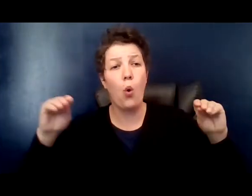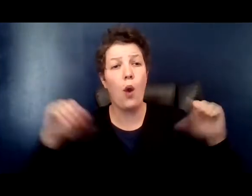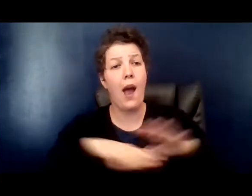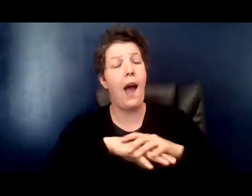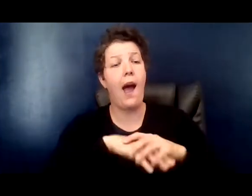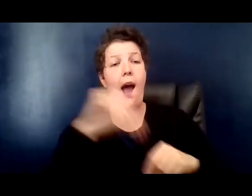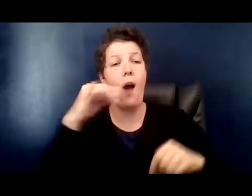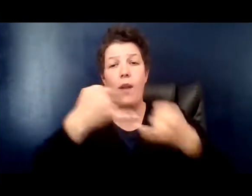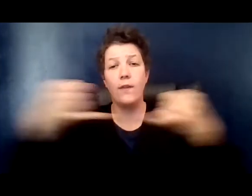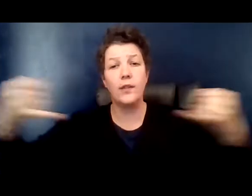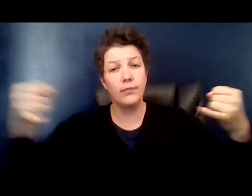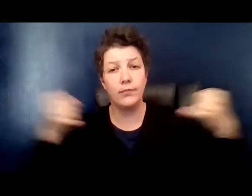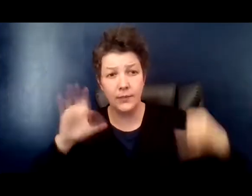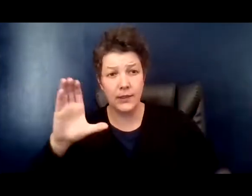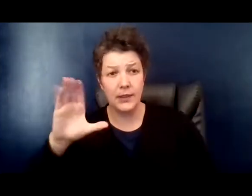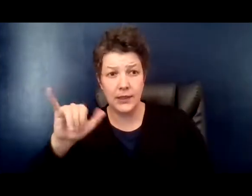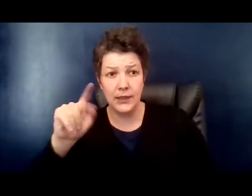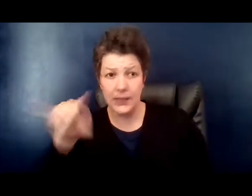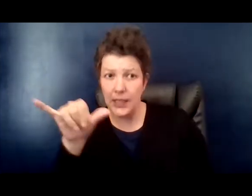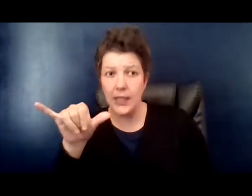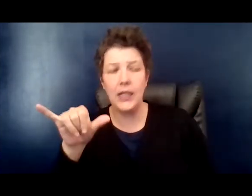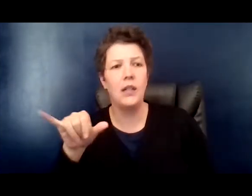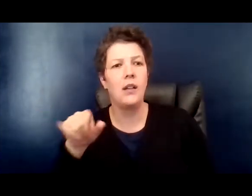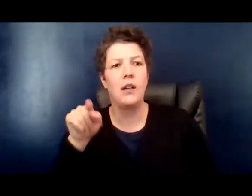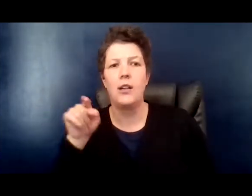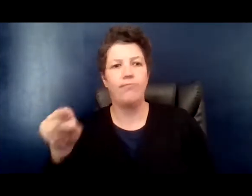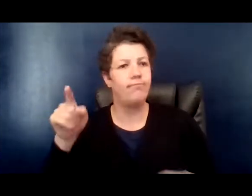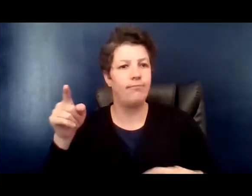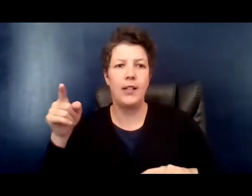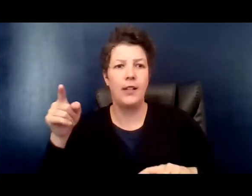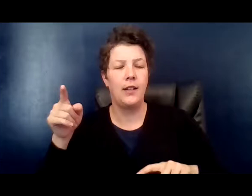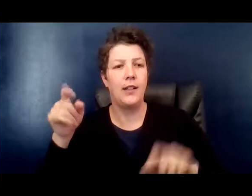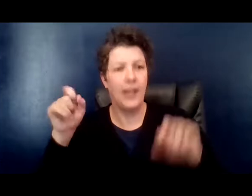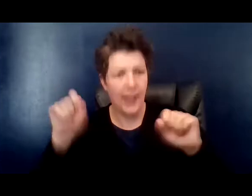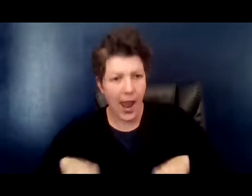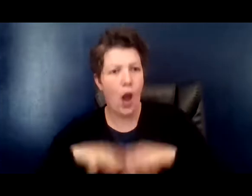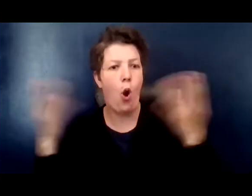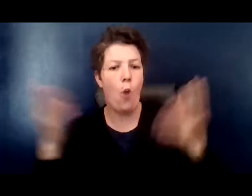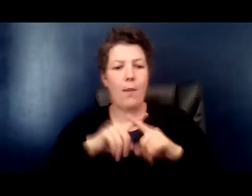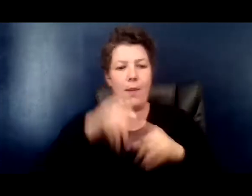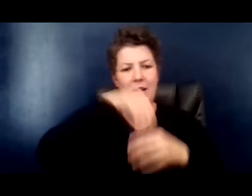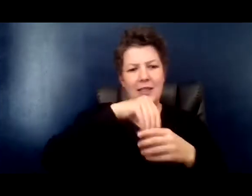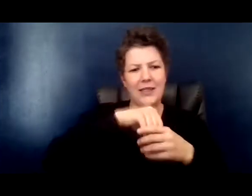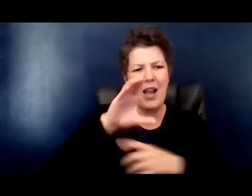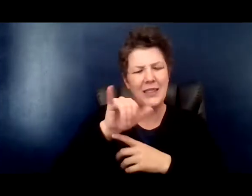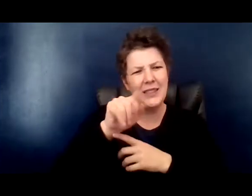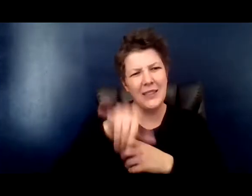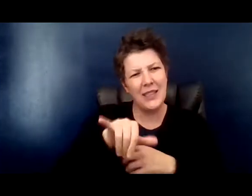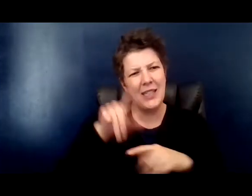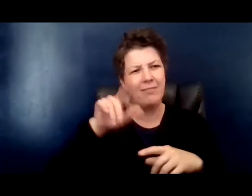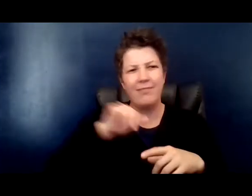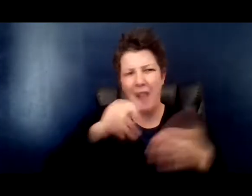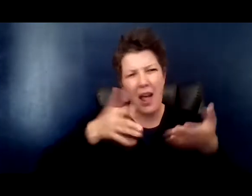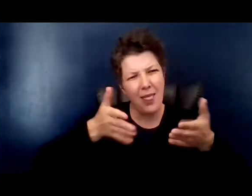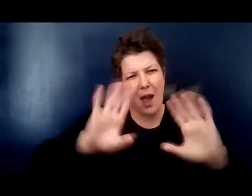then the city governor, mayor is saying otherwise. How do we address that conflict? For